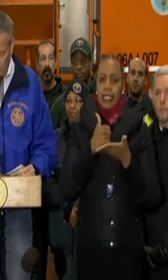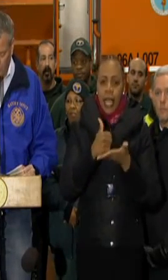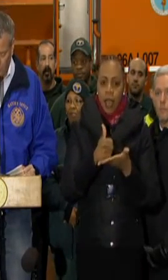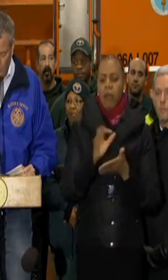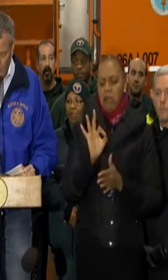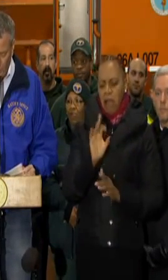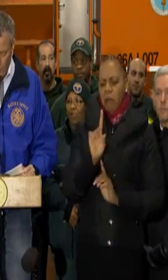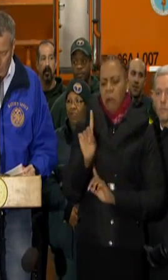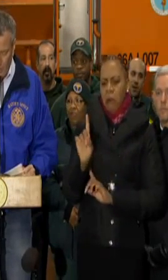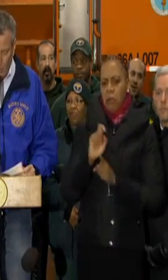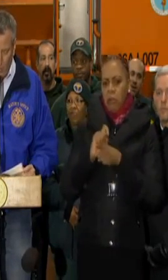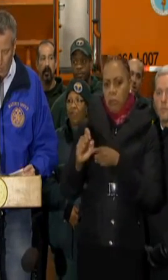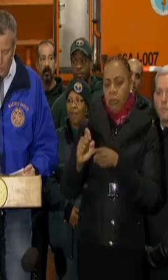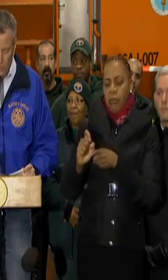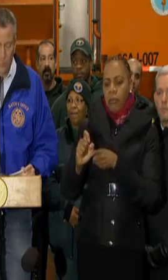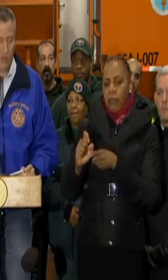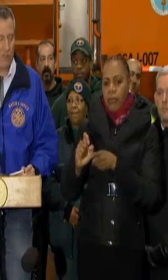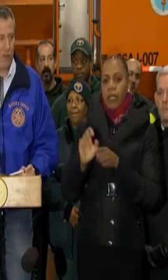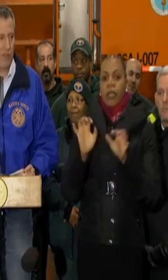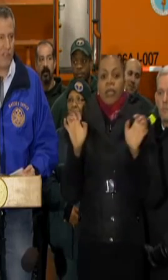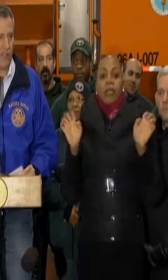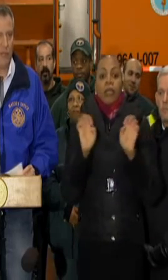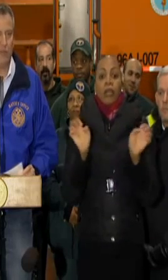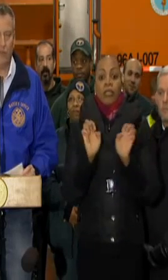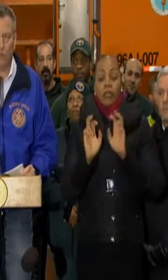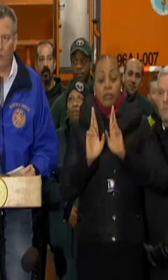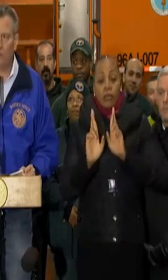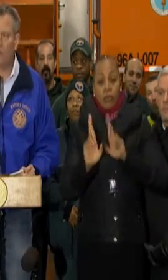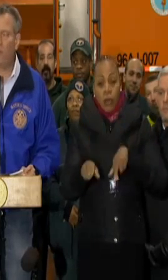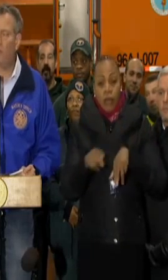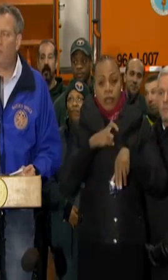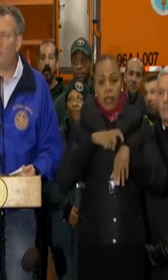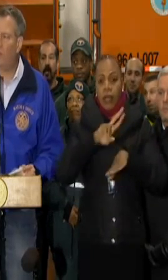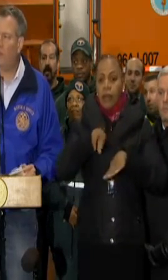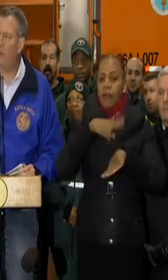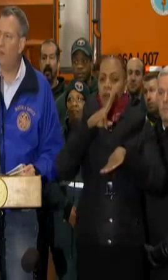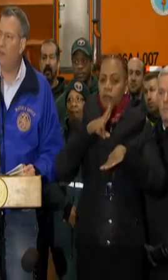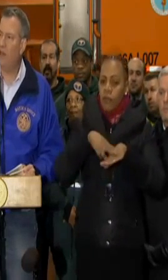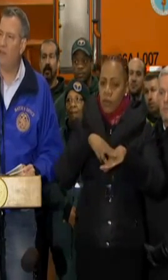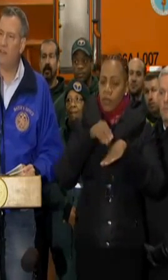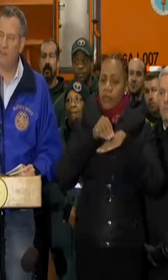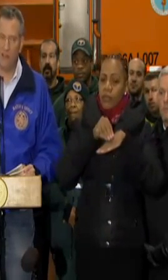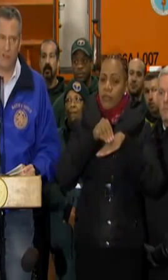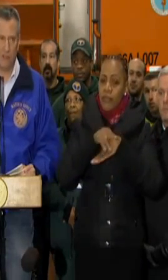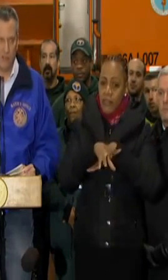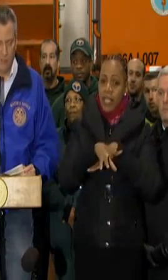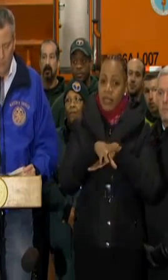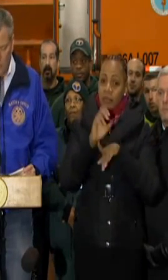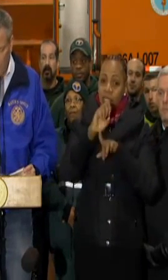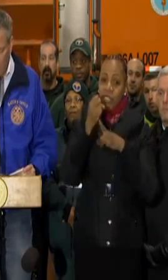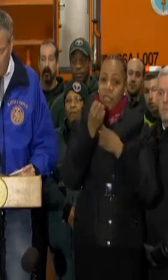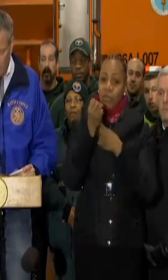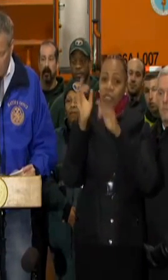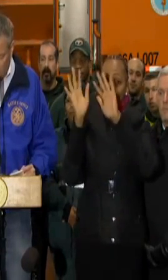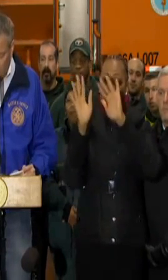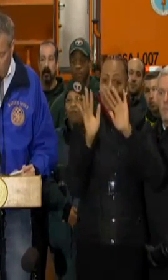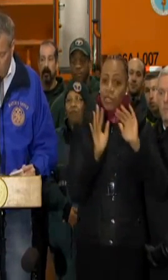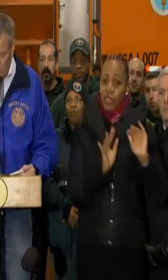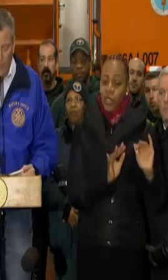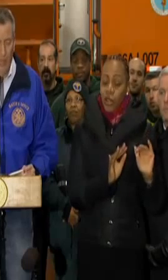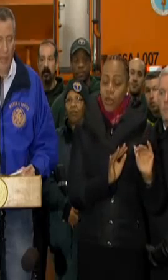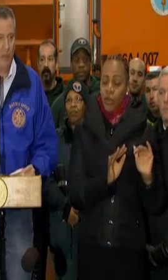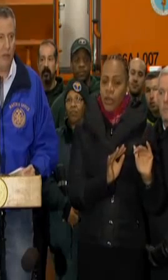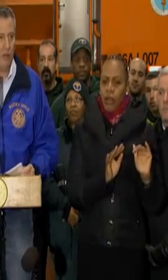911. Now, emergency response times, of course, have been affected by these conditions. It's a